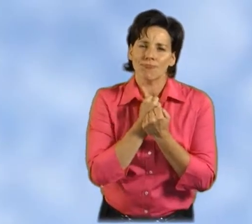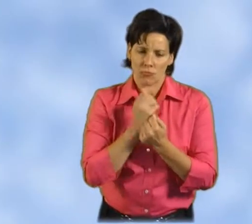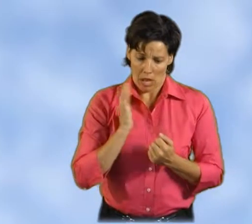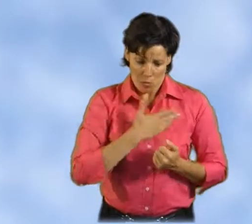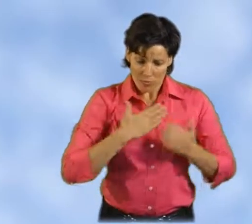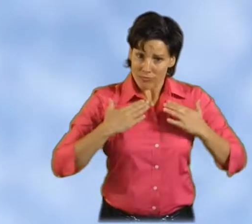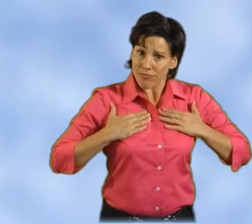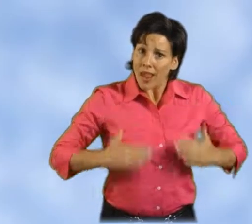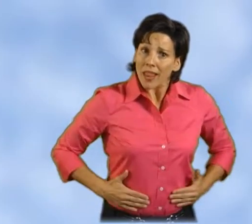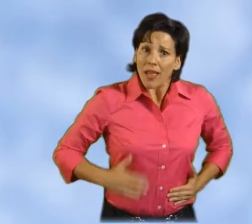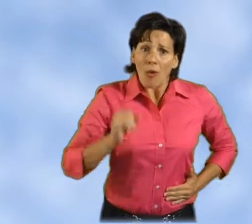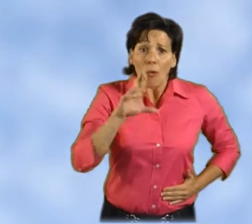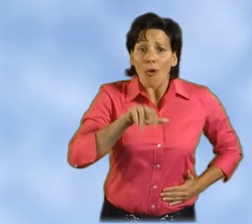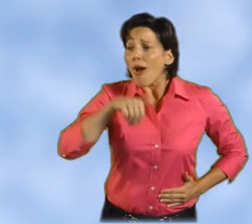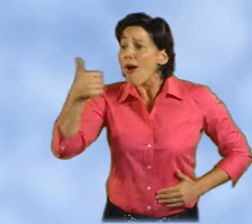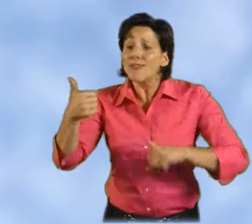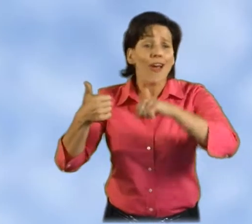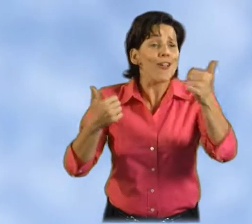Like all women,